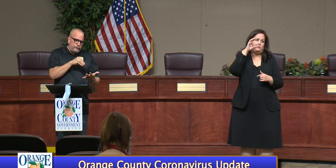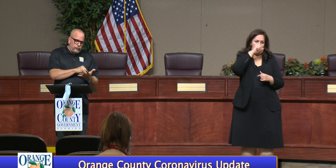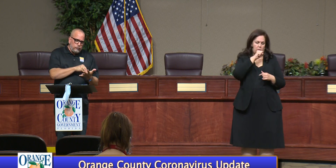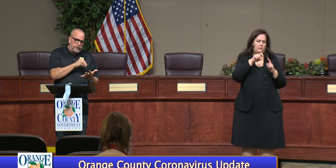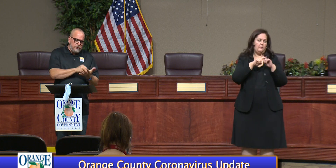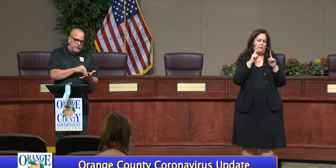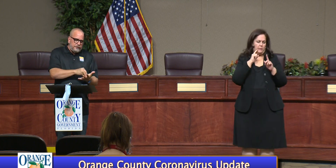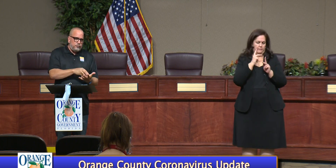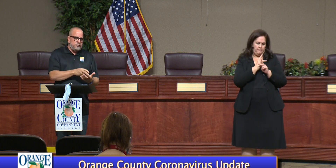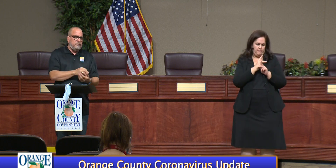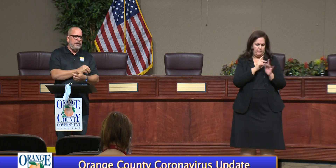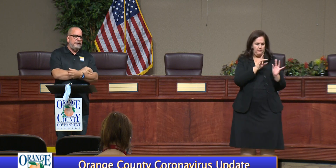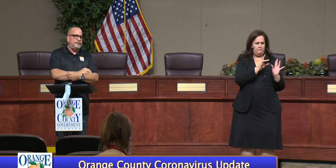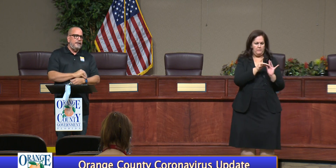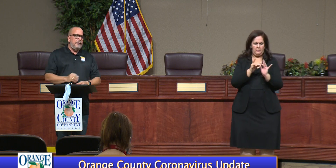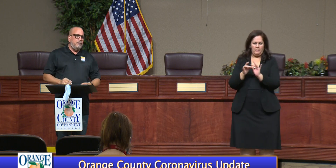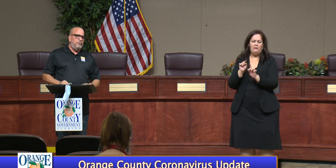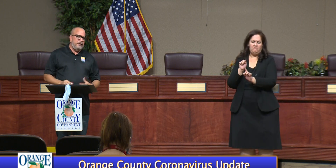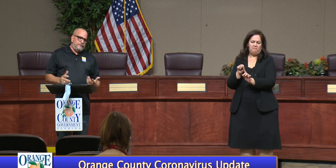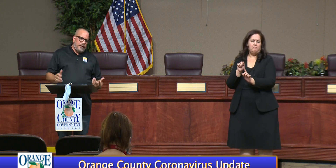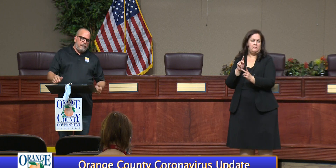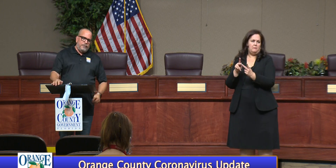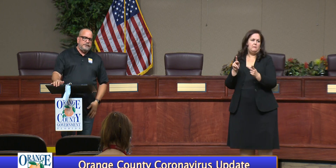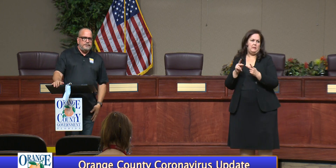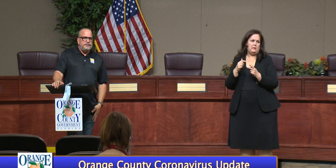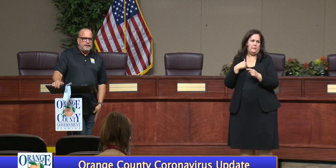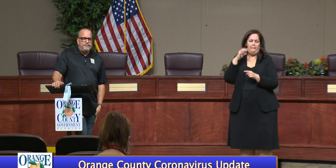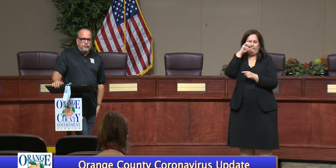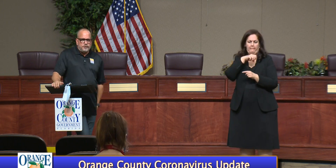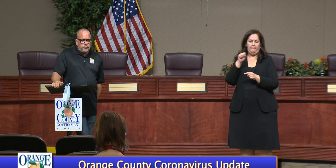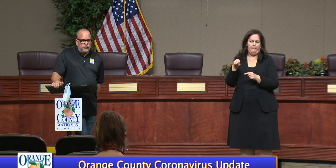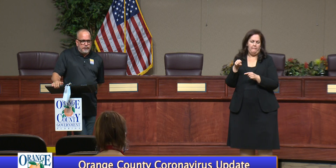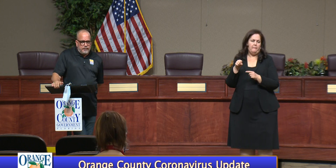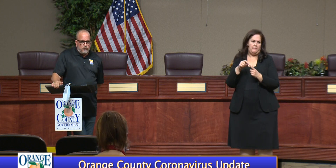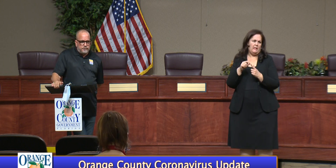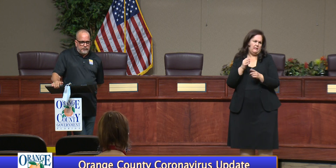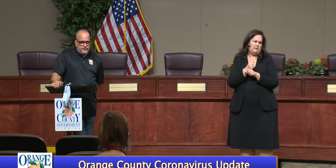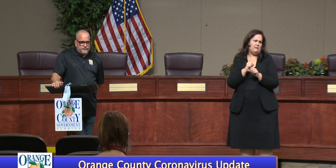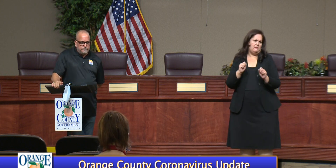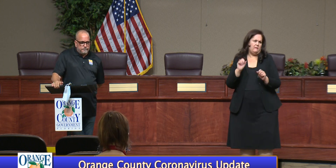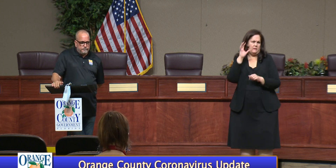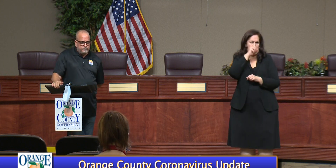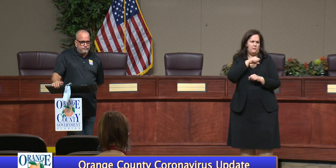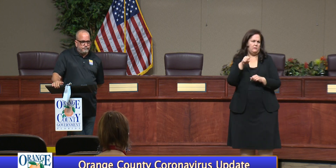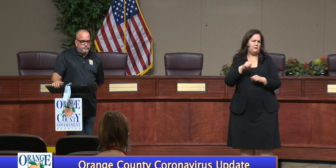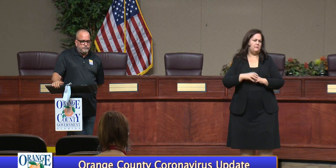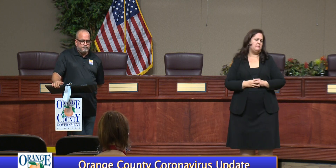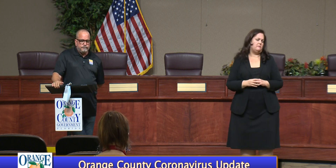a determined this was the place. But it's safe to assume that that was the case.